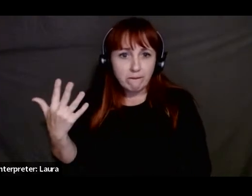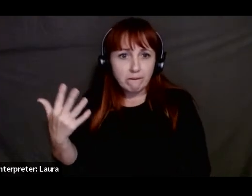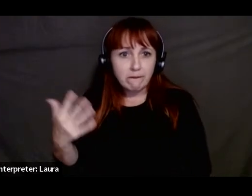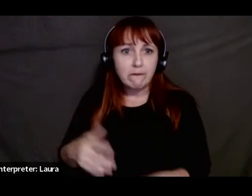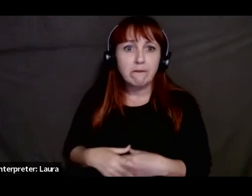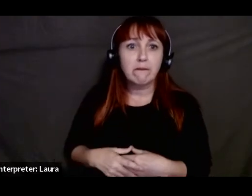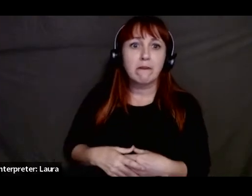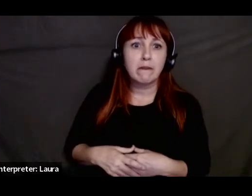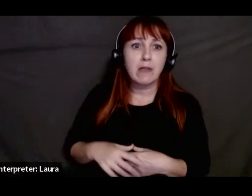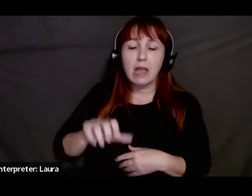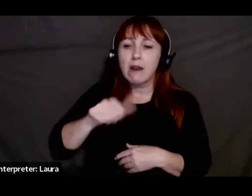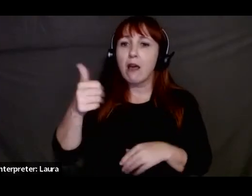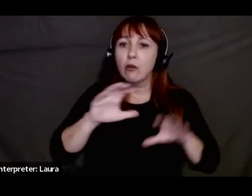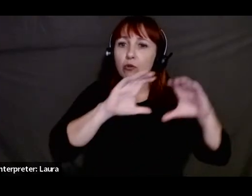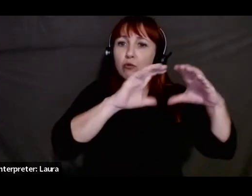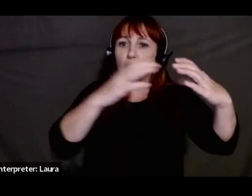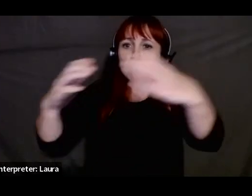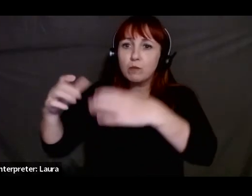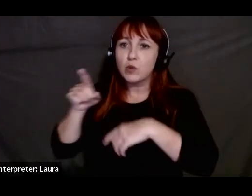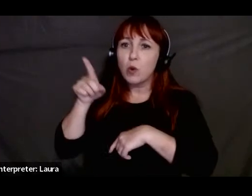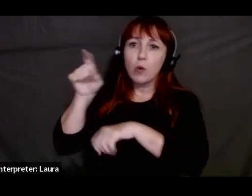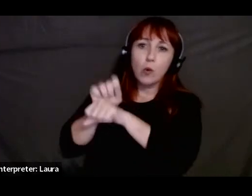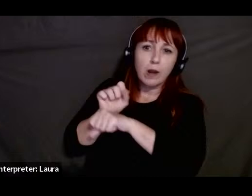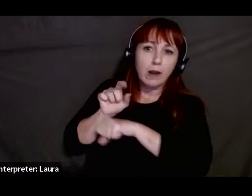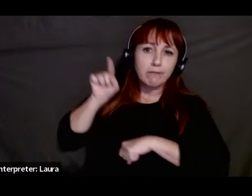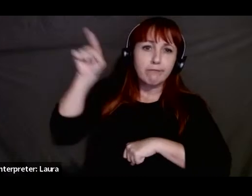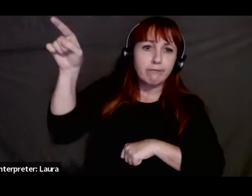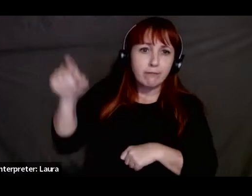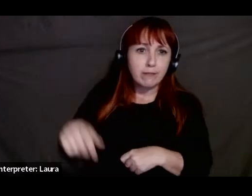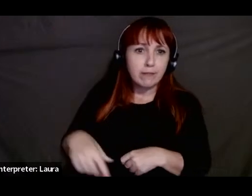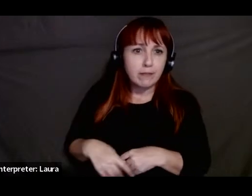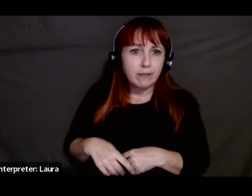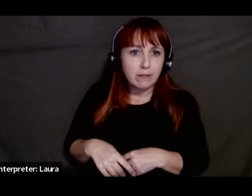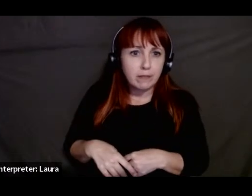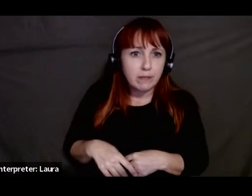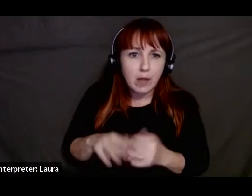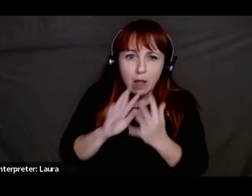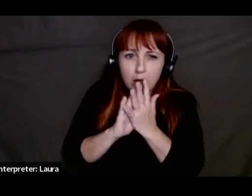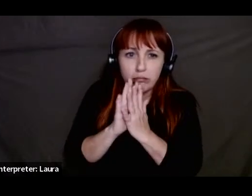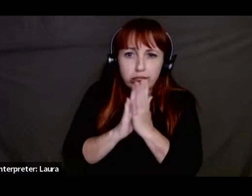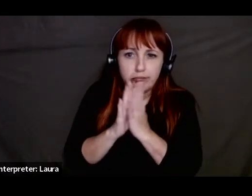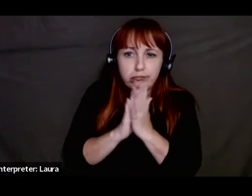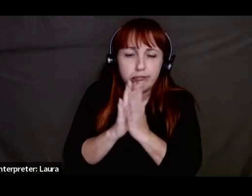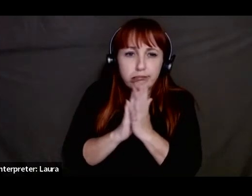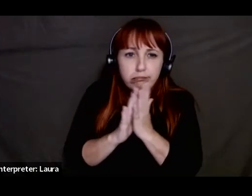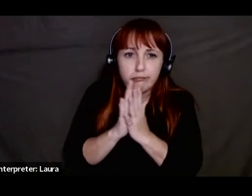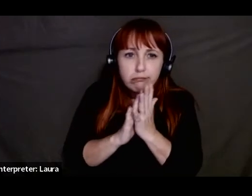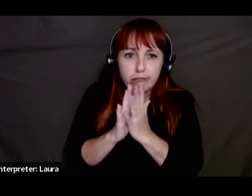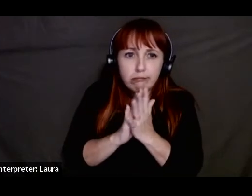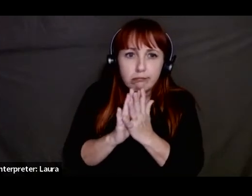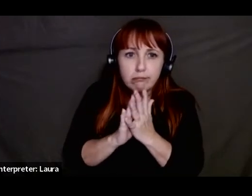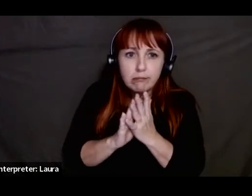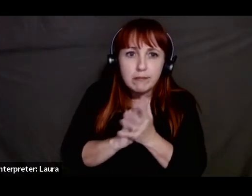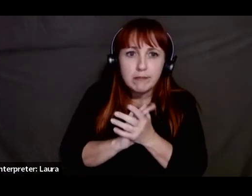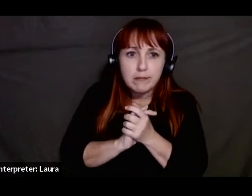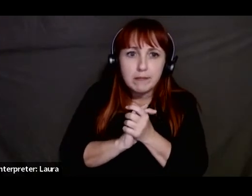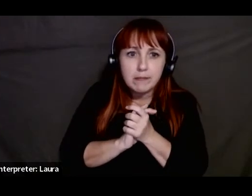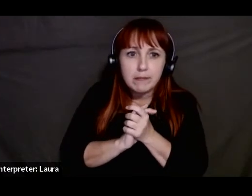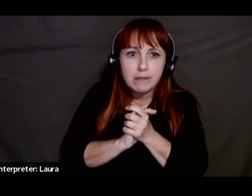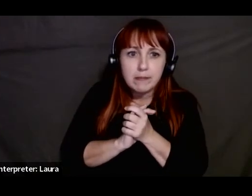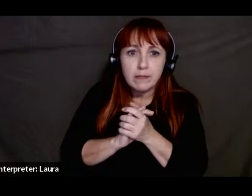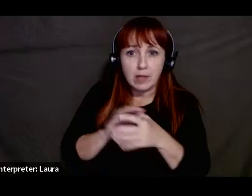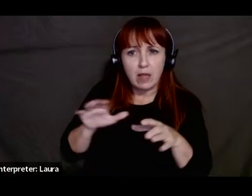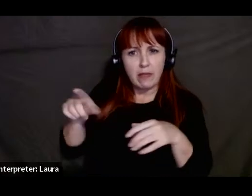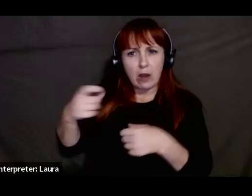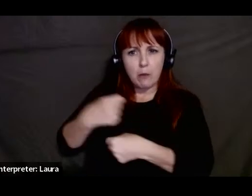and everyone else that's up there to ensure that our troops train safely, that everything is done the correct